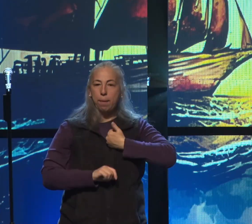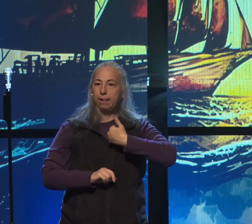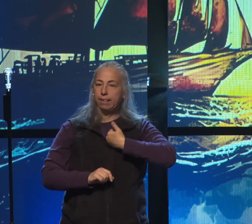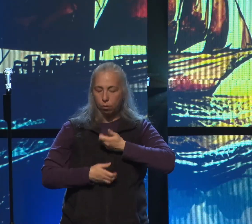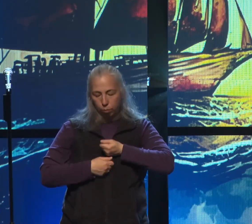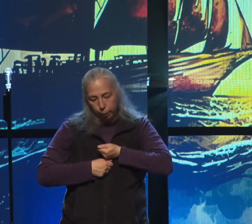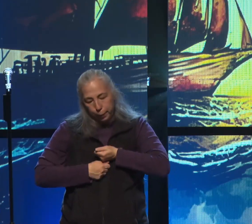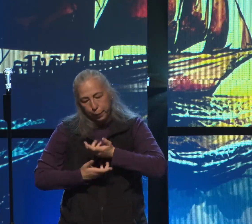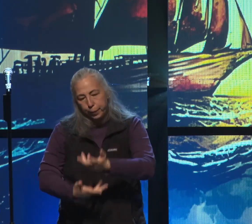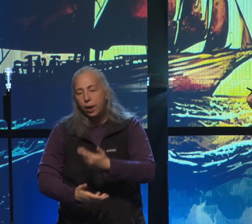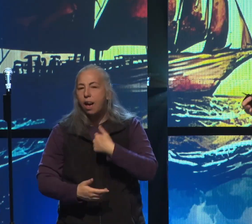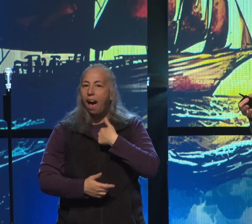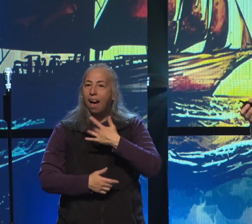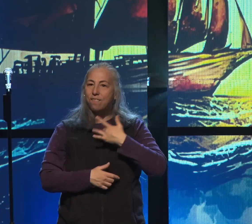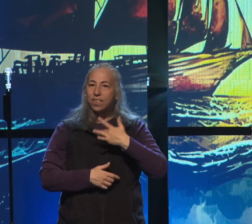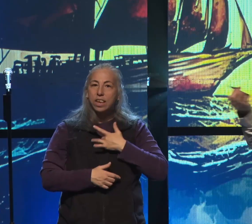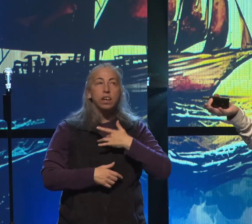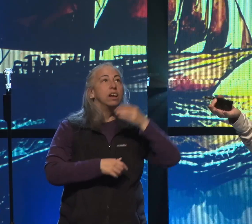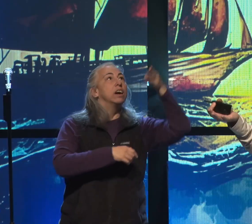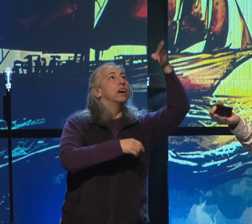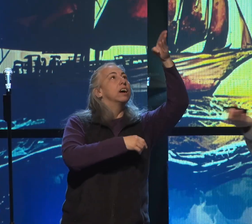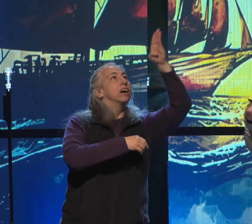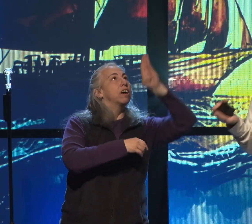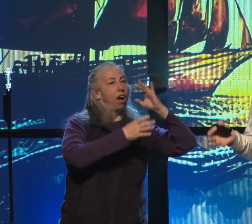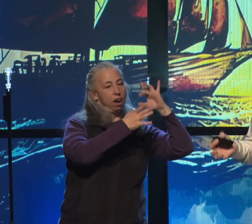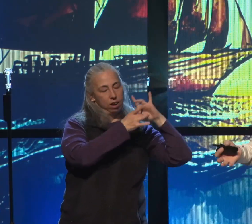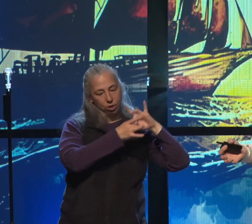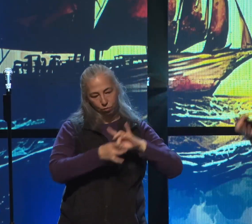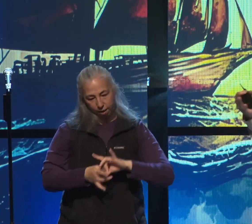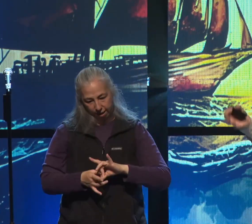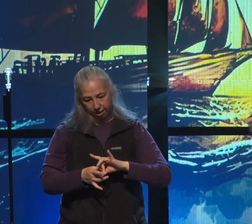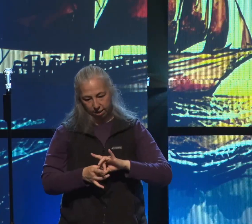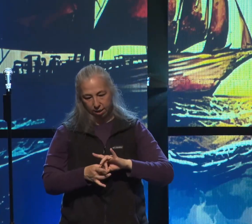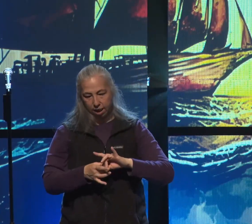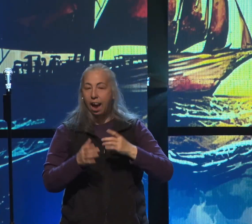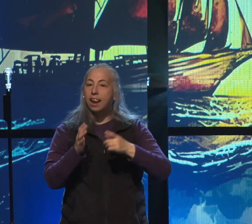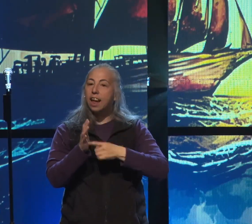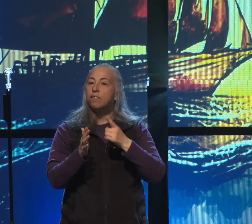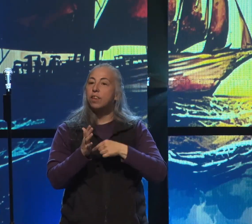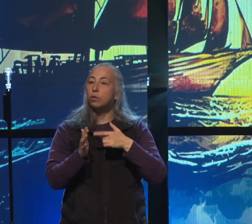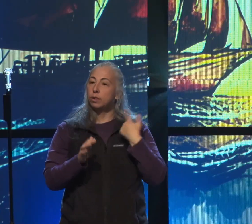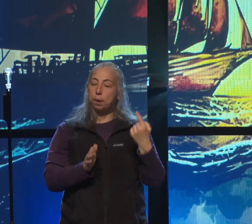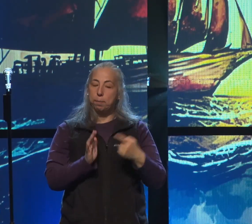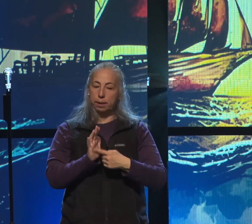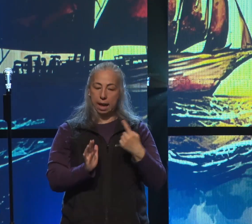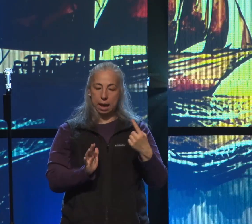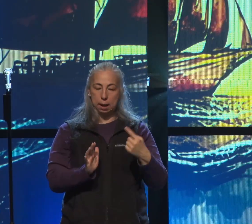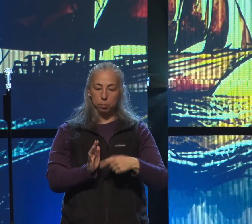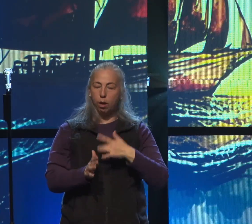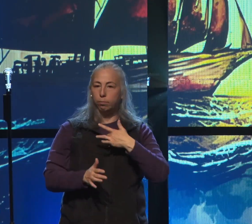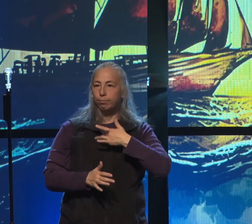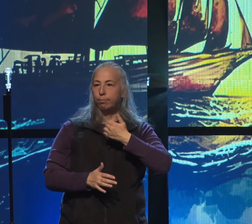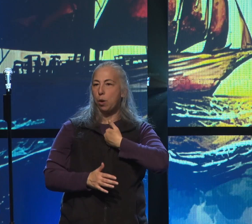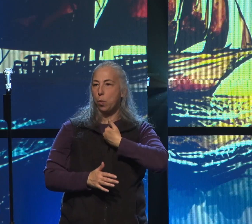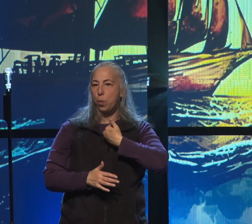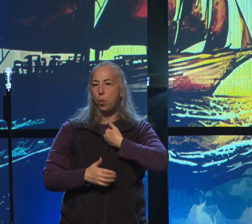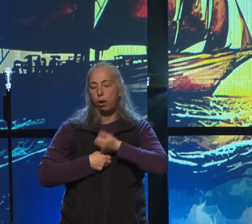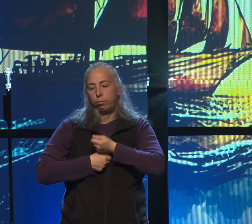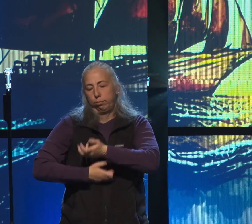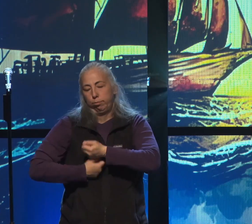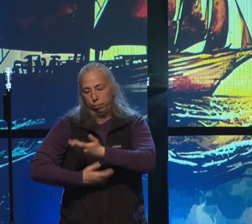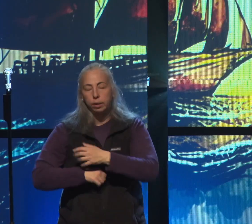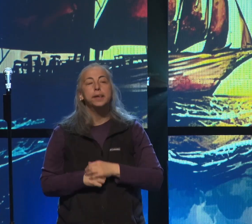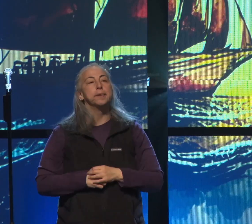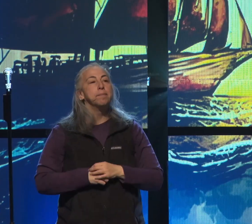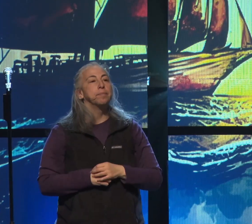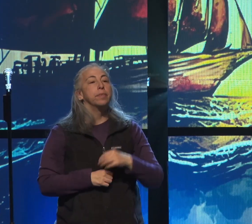really directed by God, and this is just me trying to give you the best I got in the moment. I thought those are really fascinating ways of writing. Okay, now,